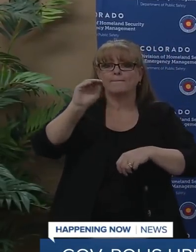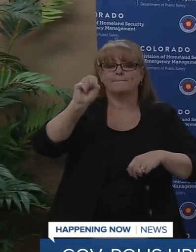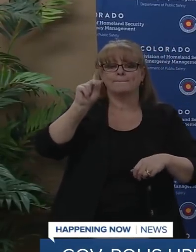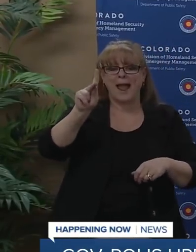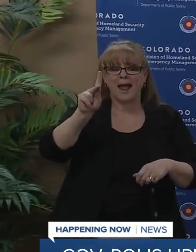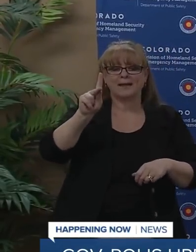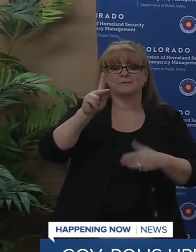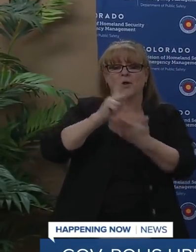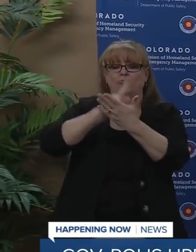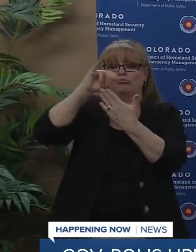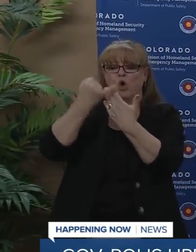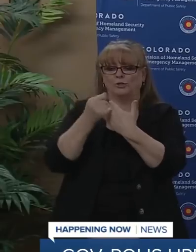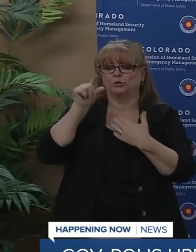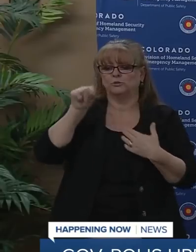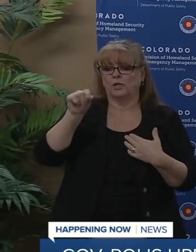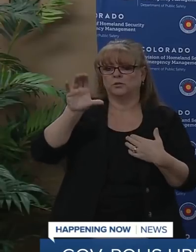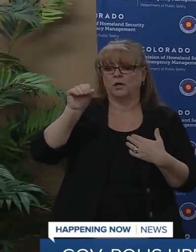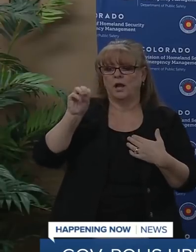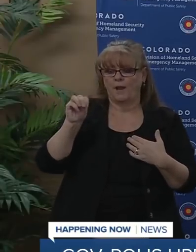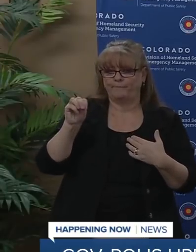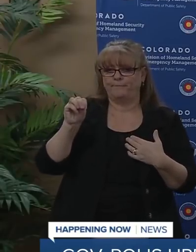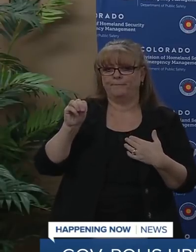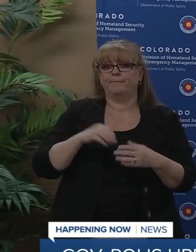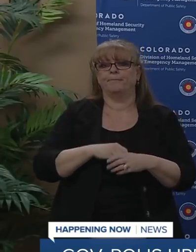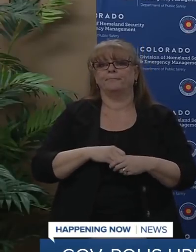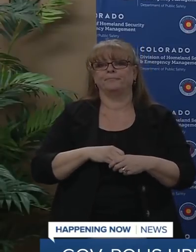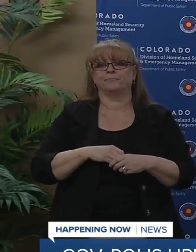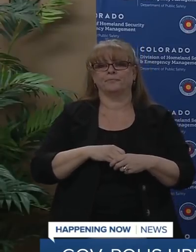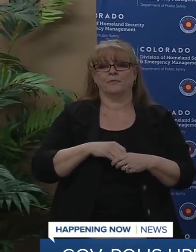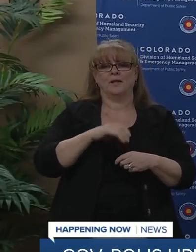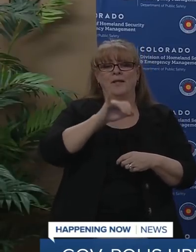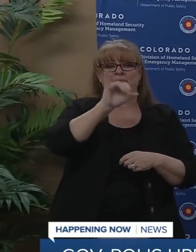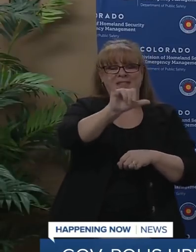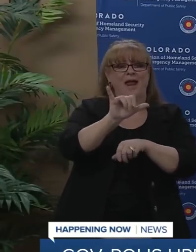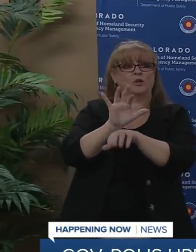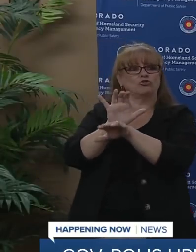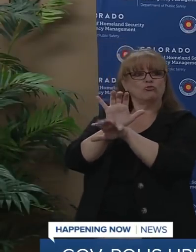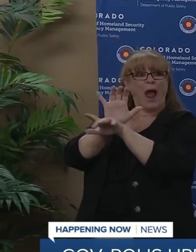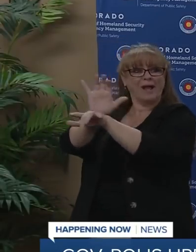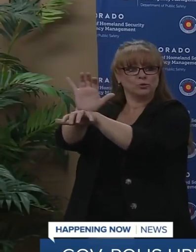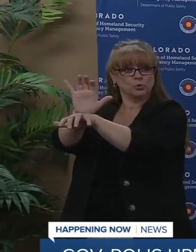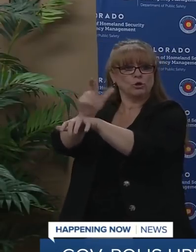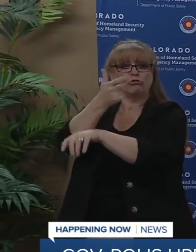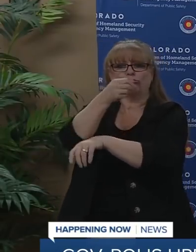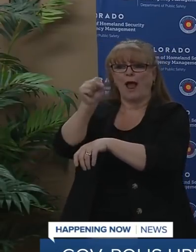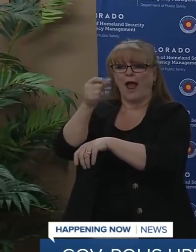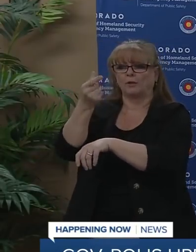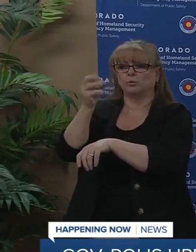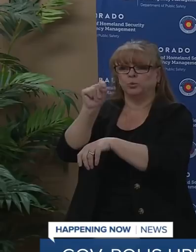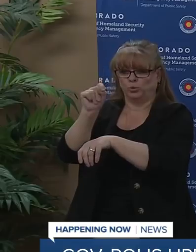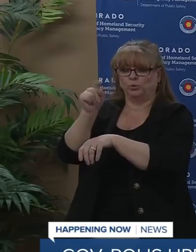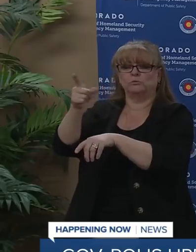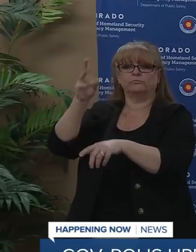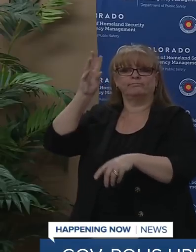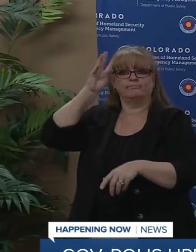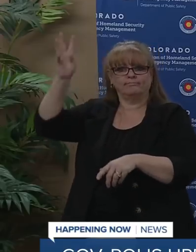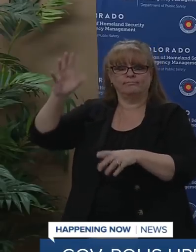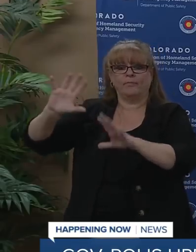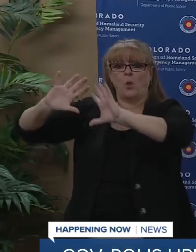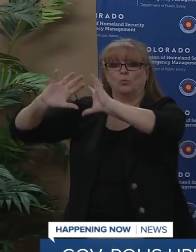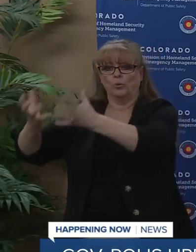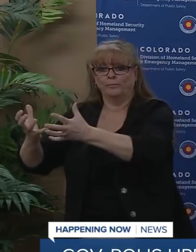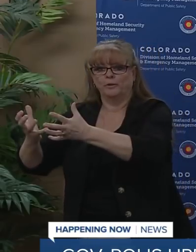coloradomaskproject.com. It's an incredible grassroots organization that is working to give you the patterns and the creativity